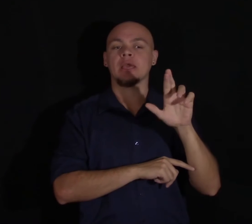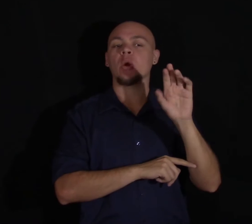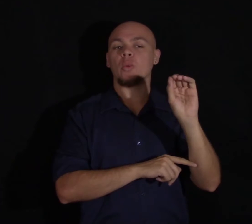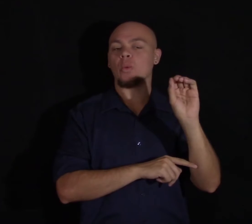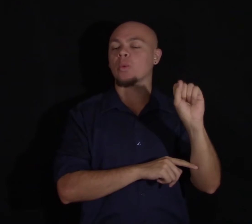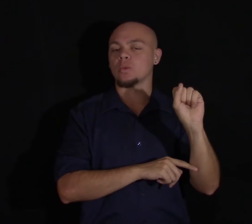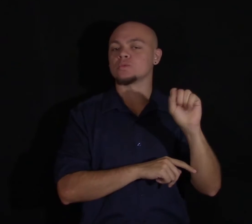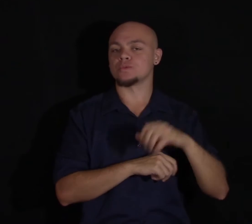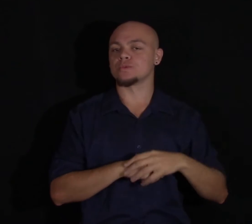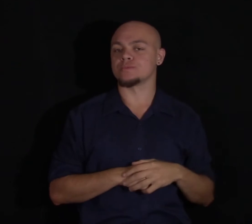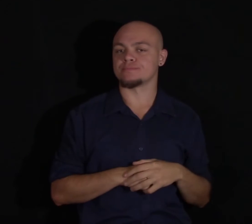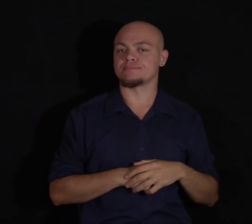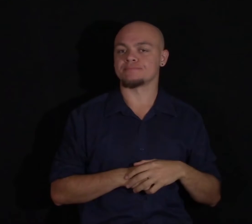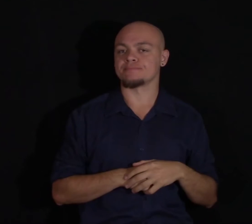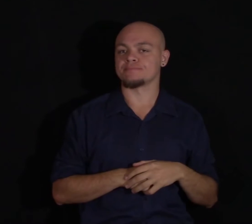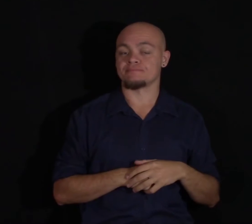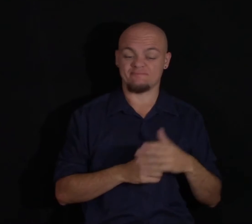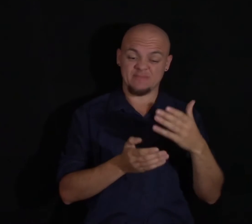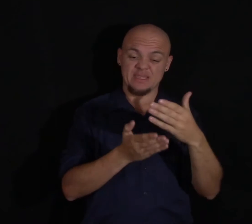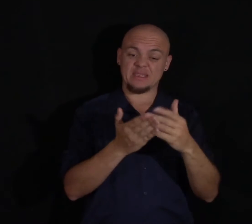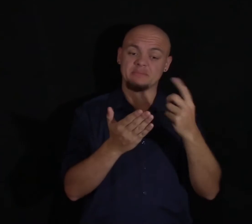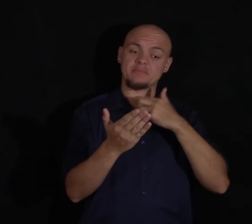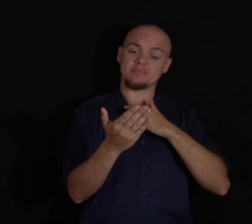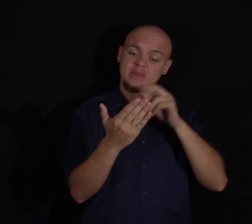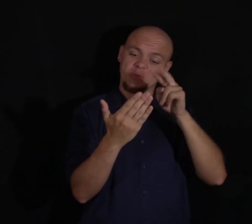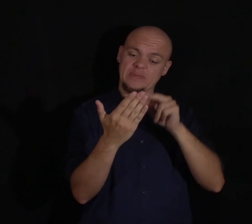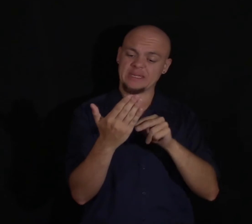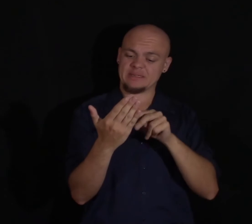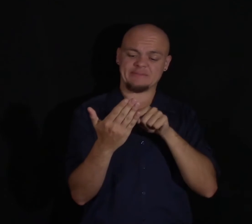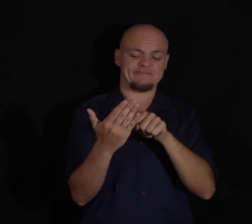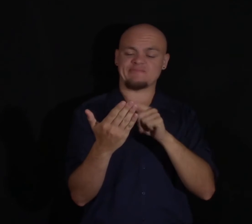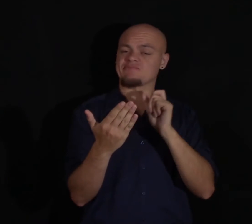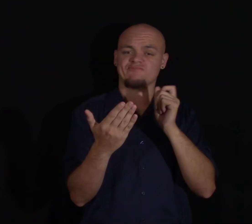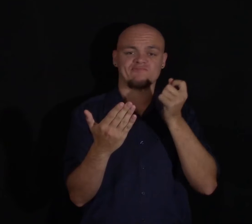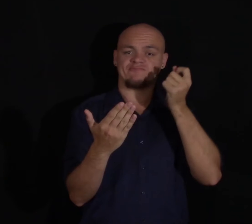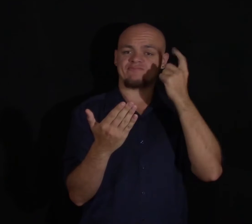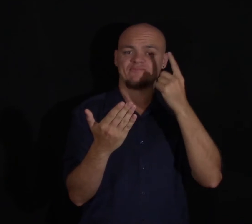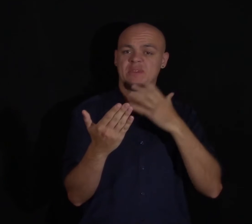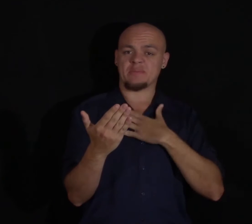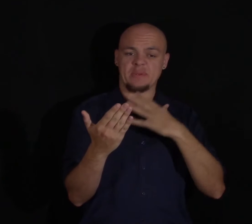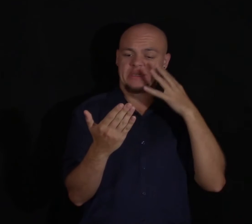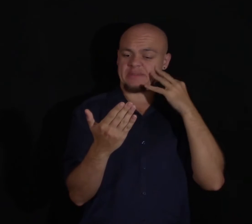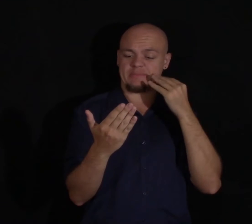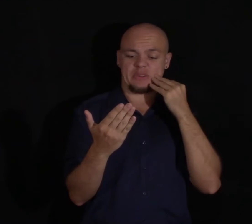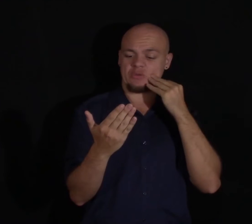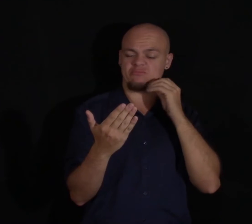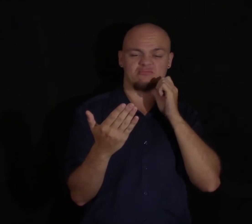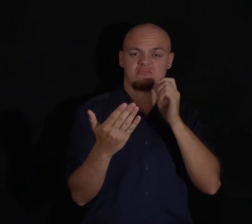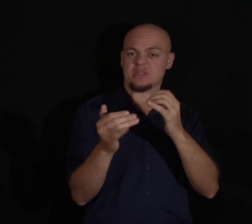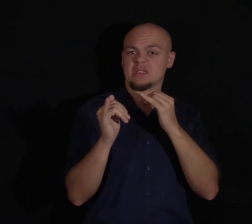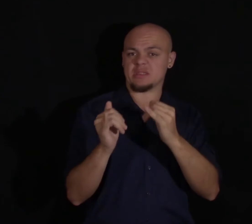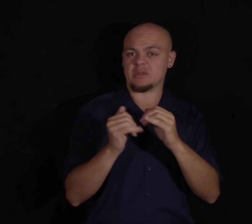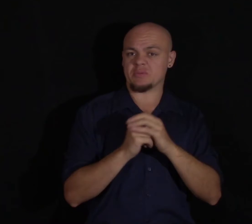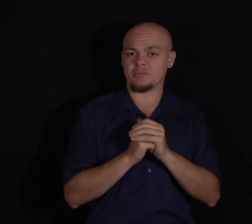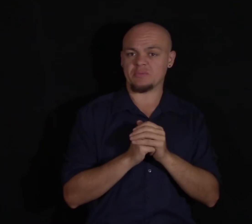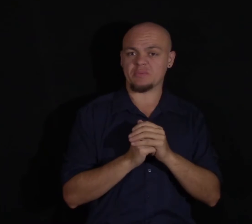I read surpassed my understanding and experience. I had a very confused knowledge of kingdoms,